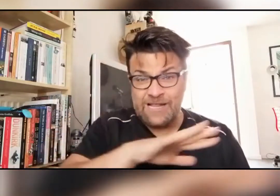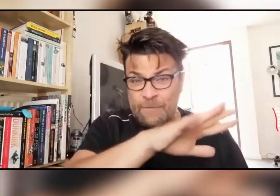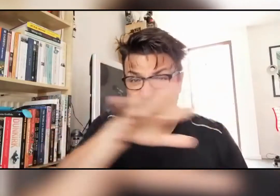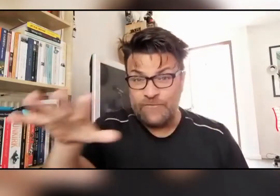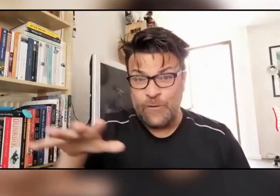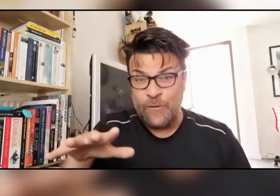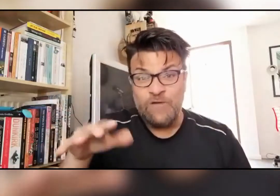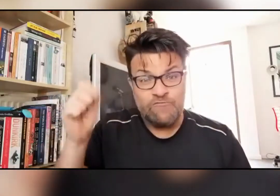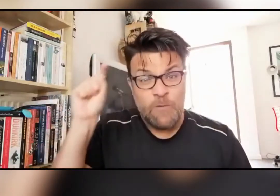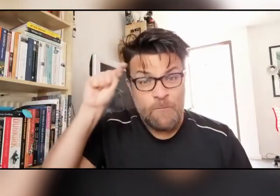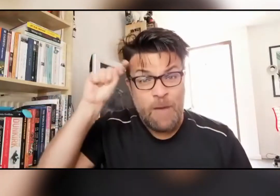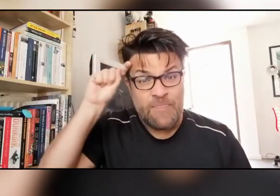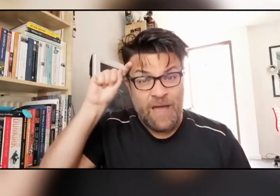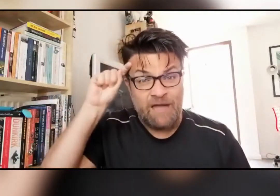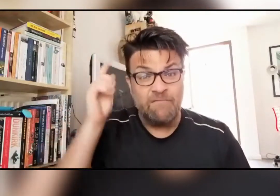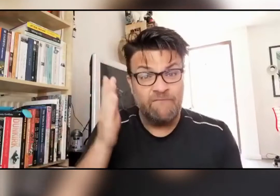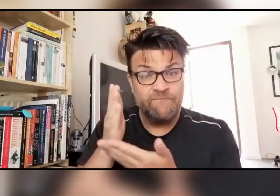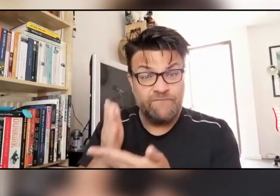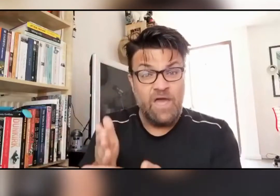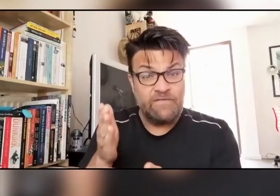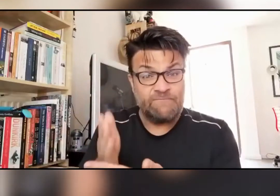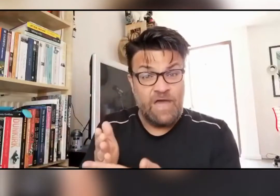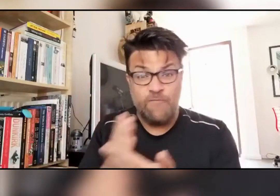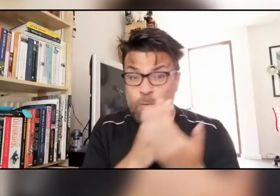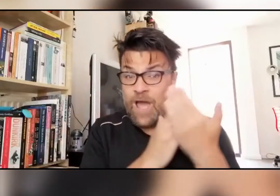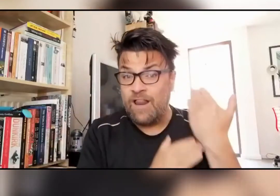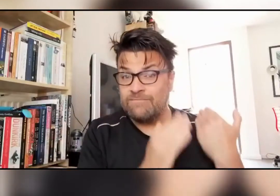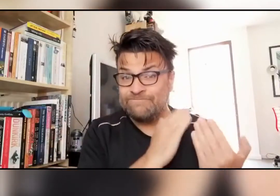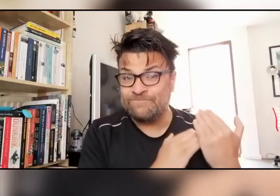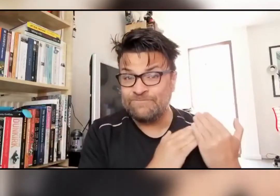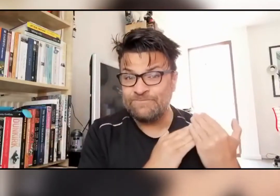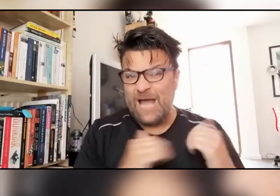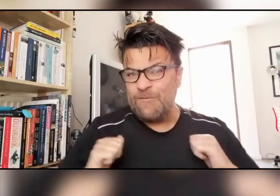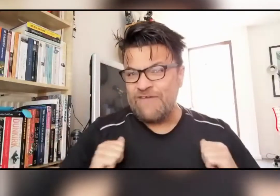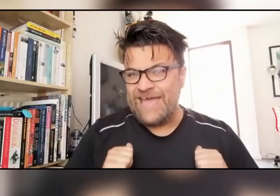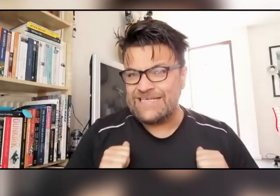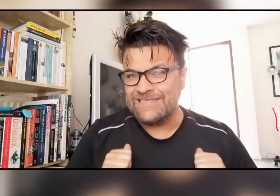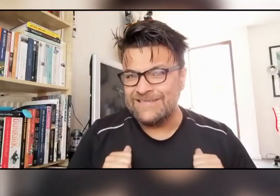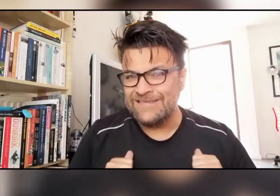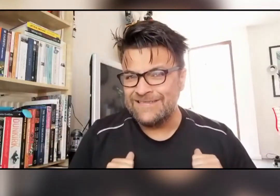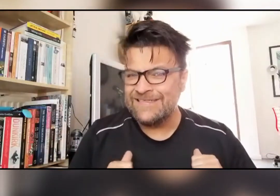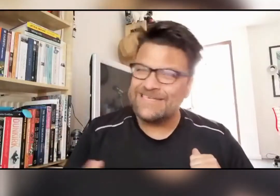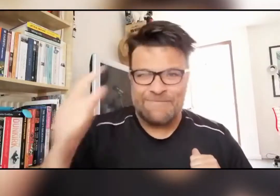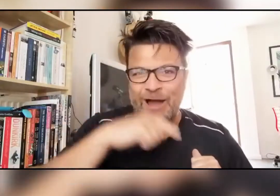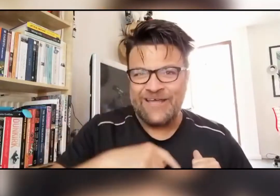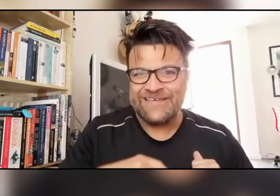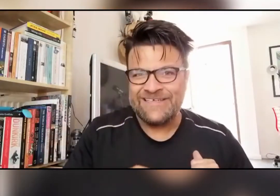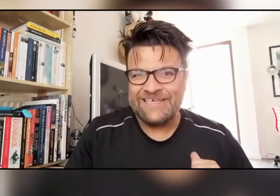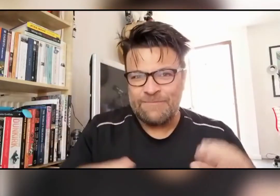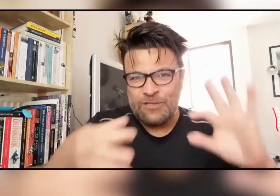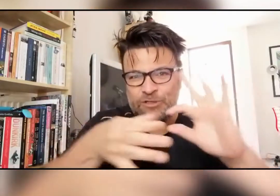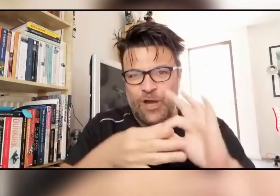some of you remember that very, very well. Are we ready? Come on and come and join